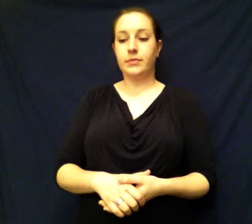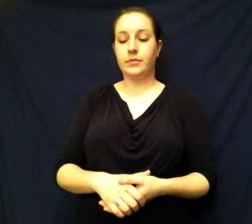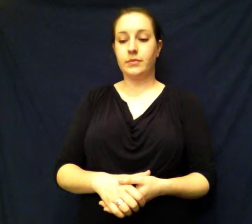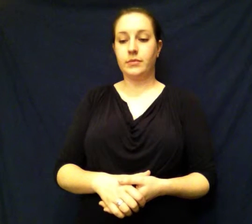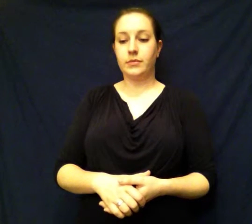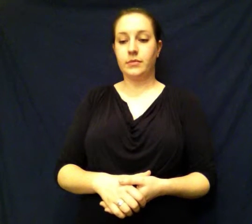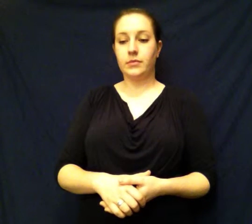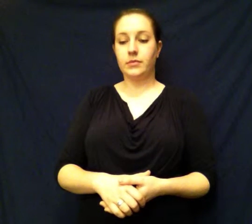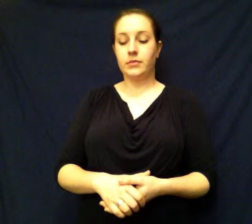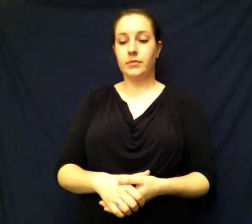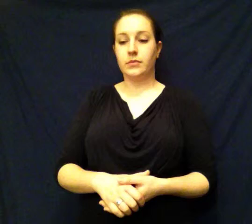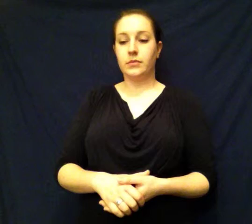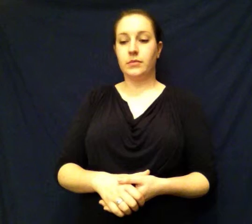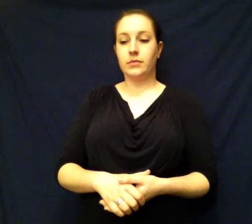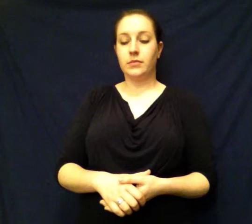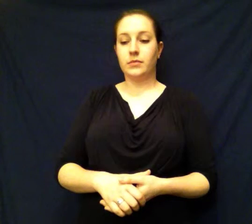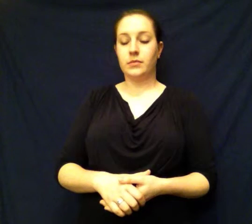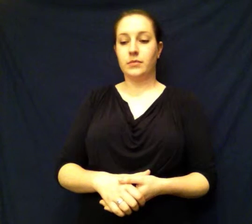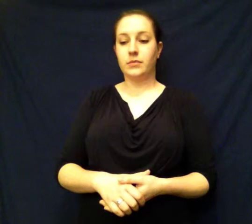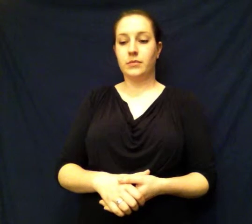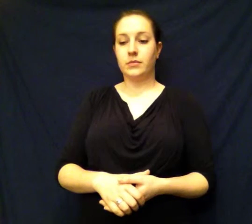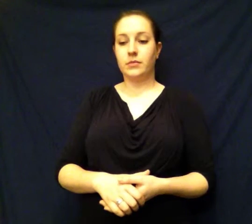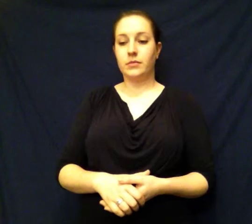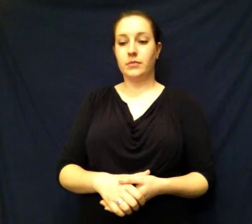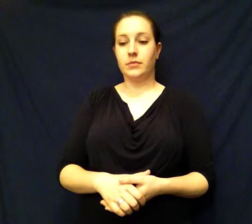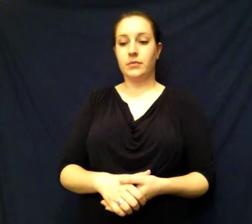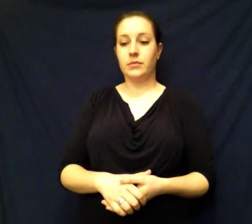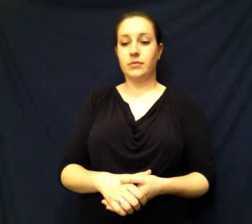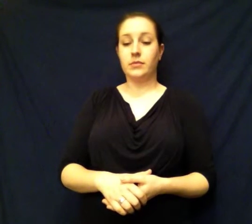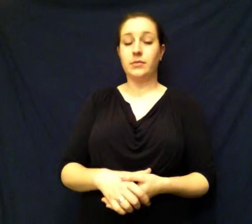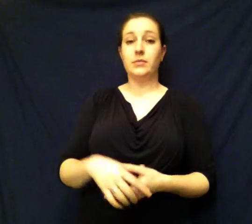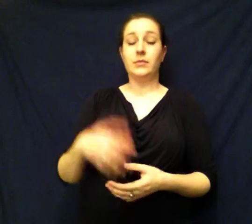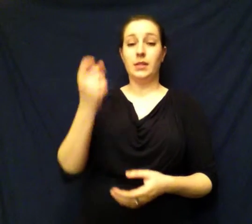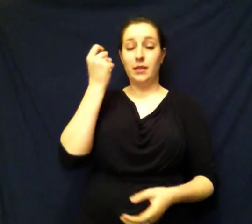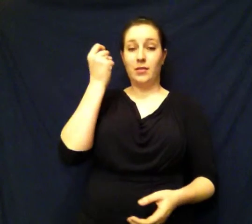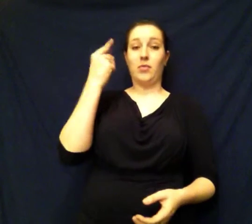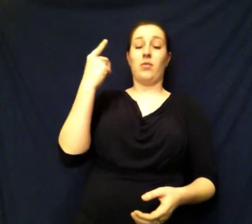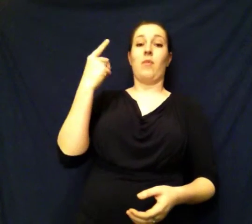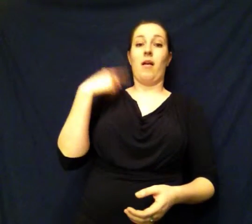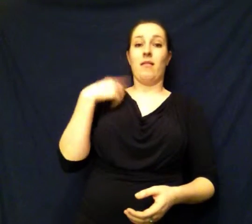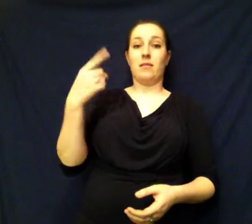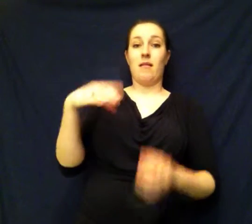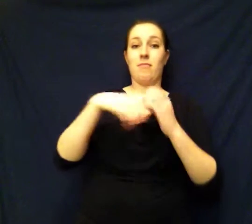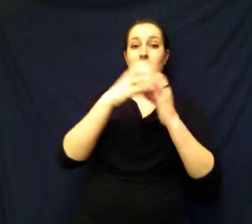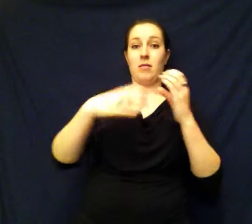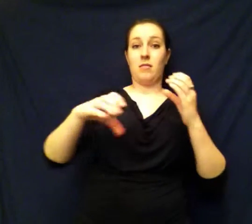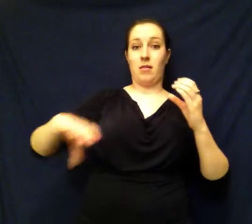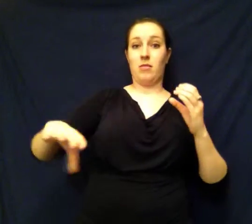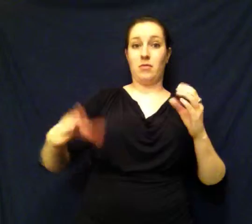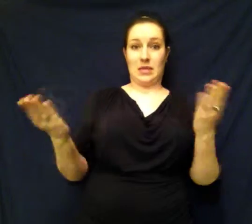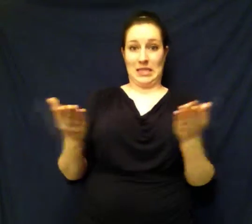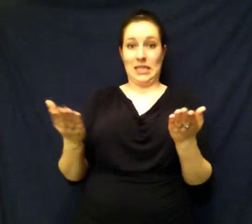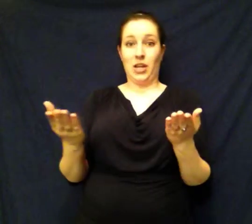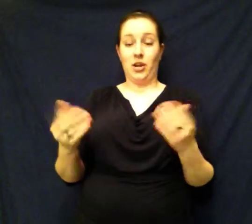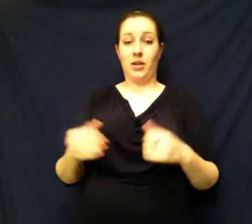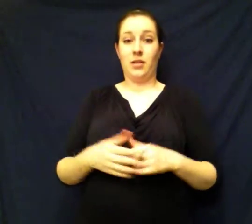We were all surprised the tunnel was still there, and we've left it there. So as visitors walk outside cell block 7, they're still walking above the